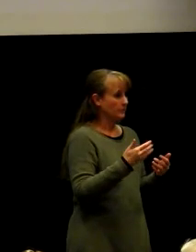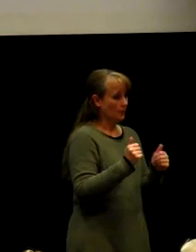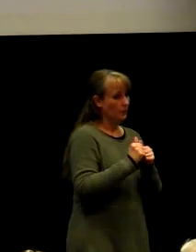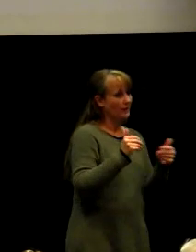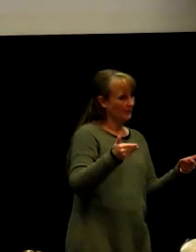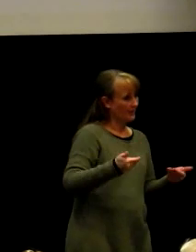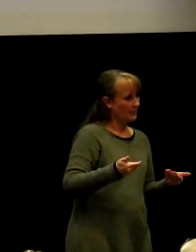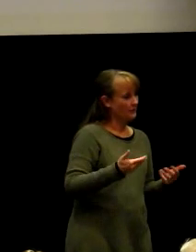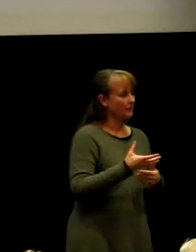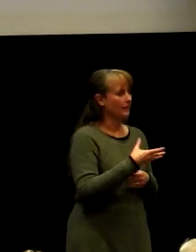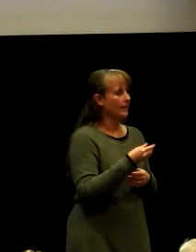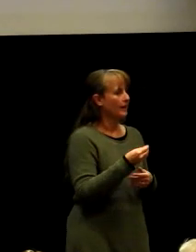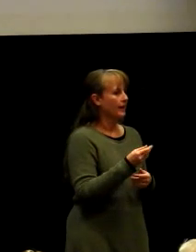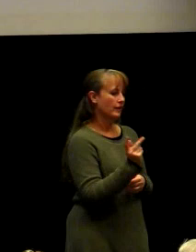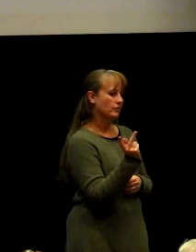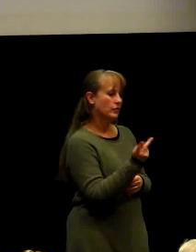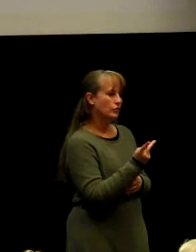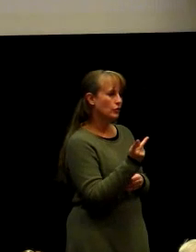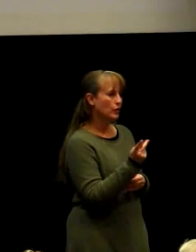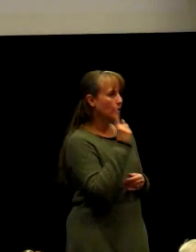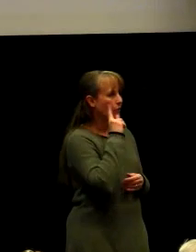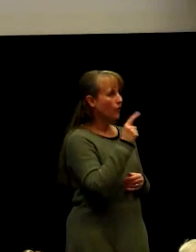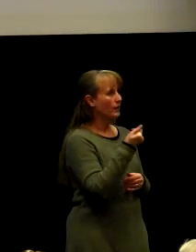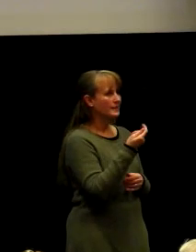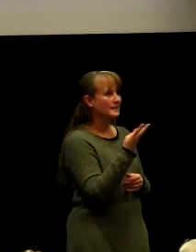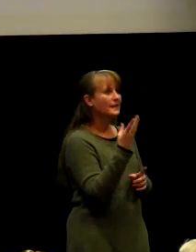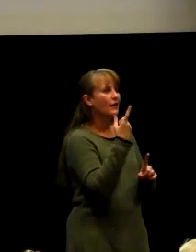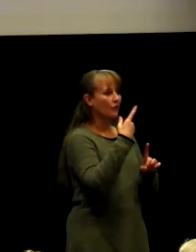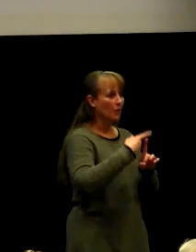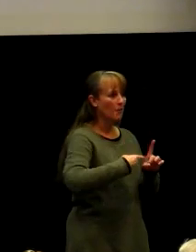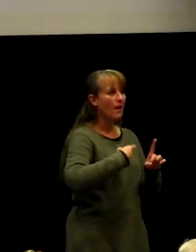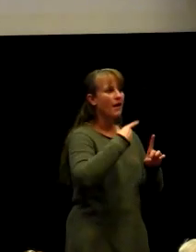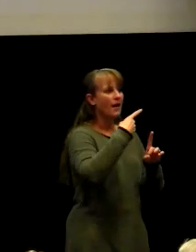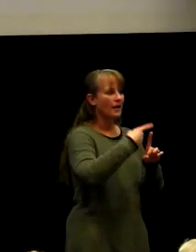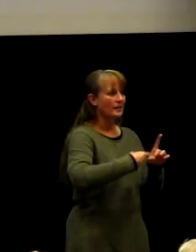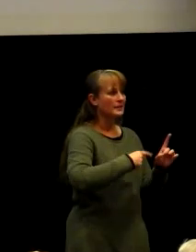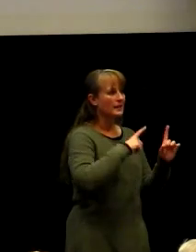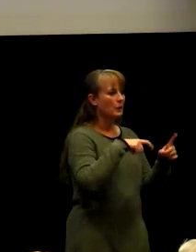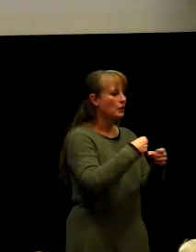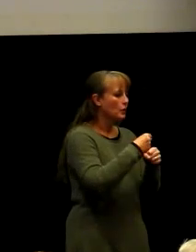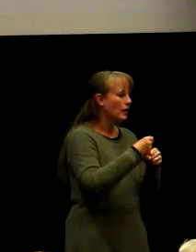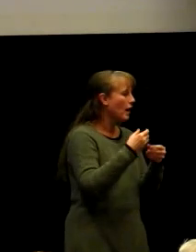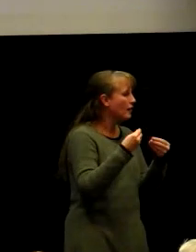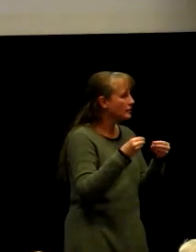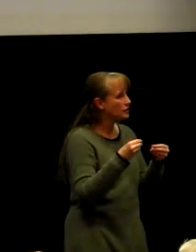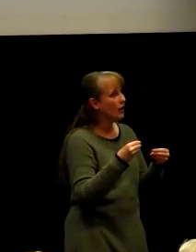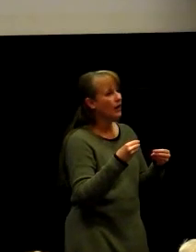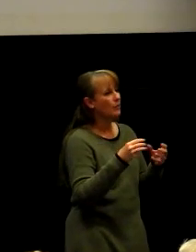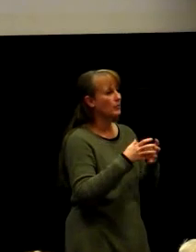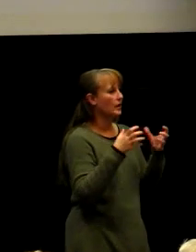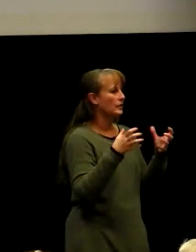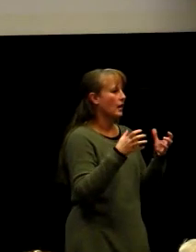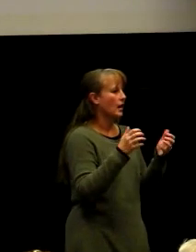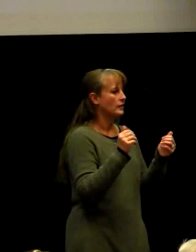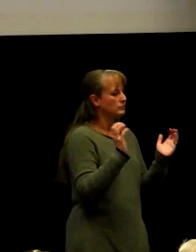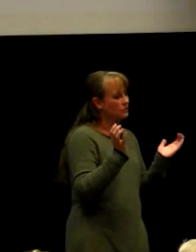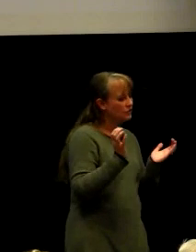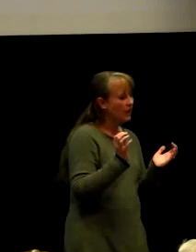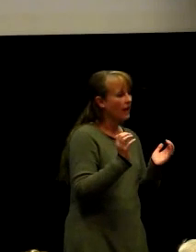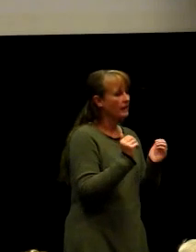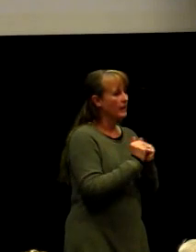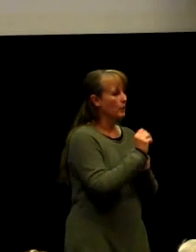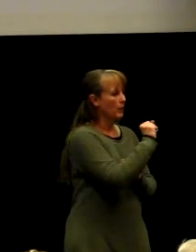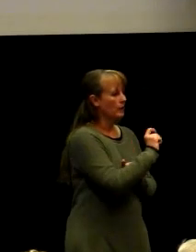invitation. And the two of them, for the next several months, went to coffee shops, spent a lot of time with Kubrick's family in